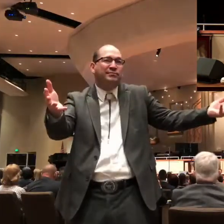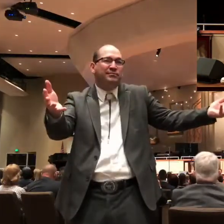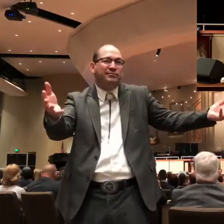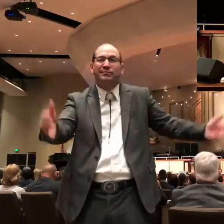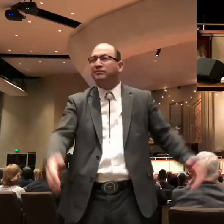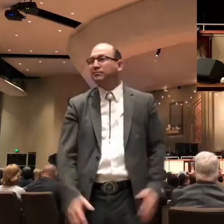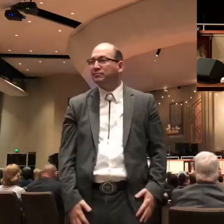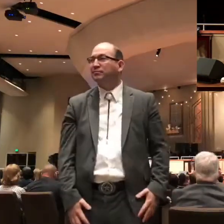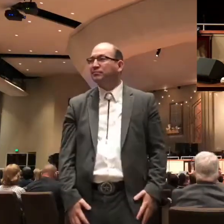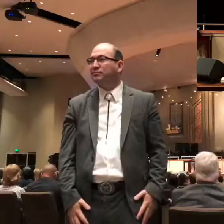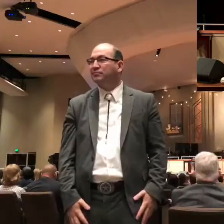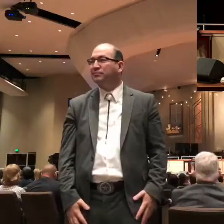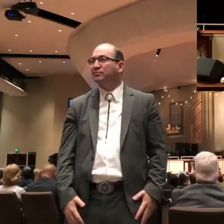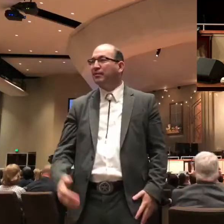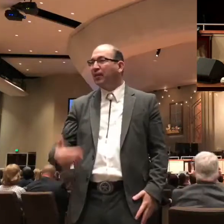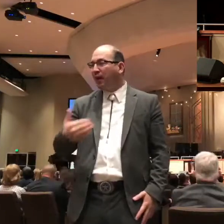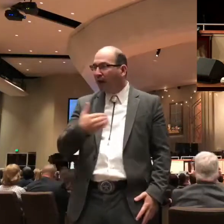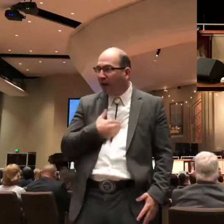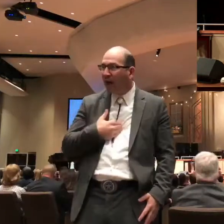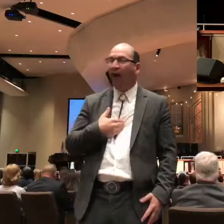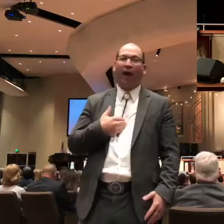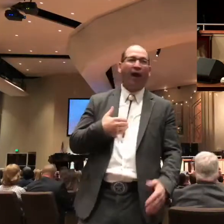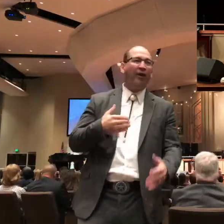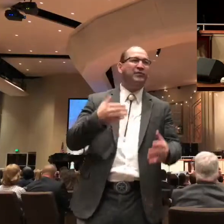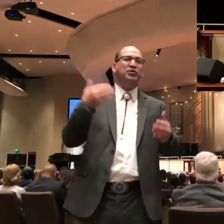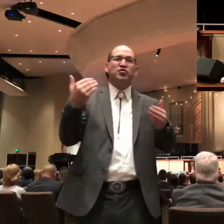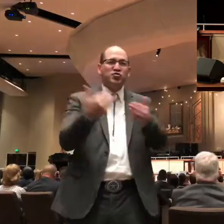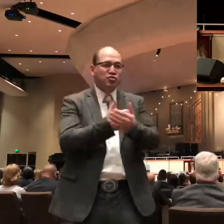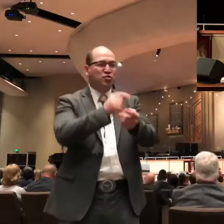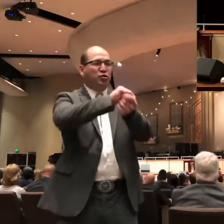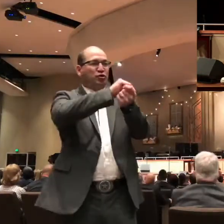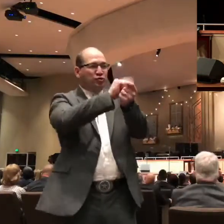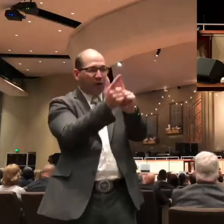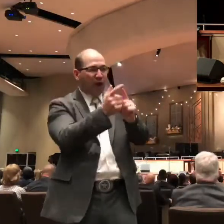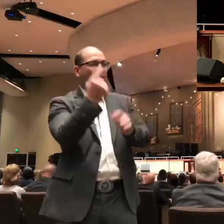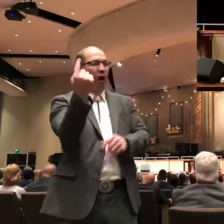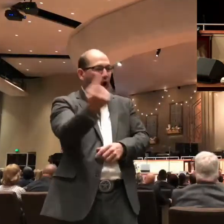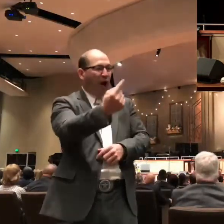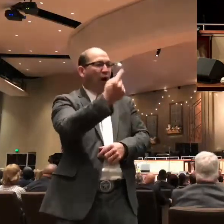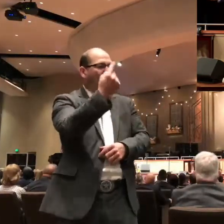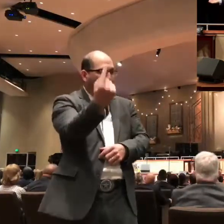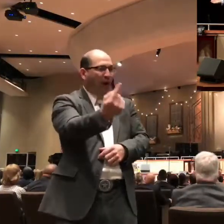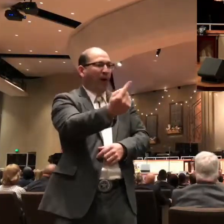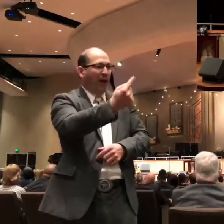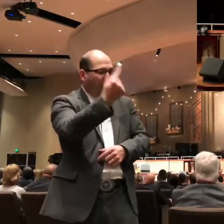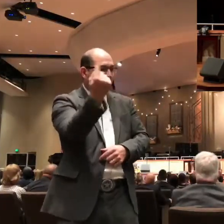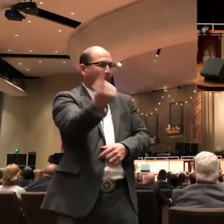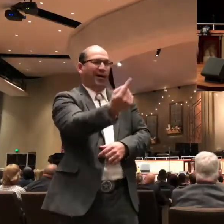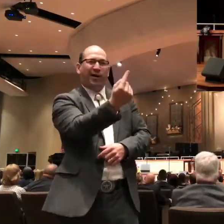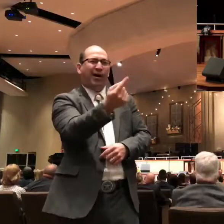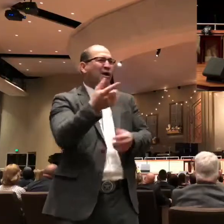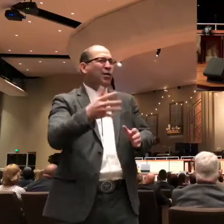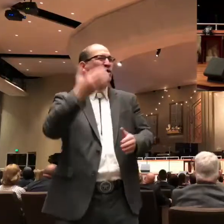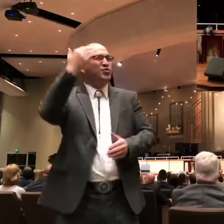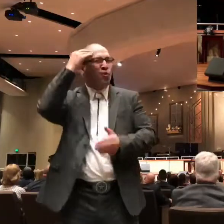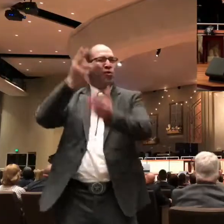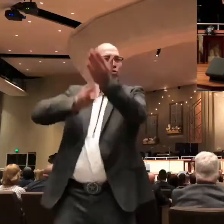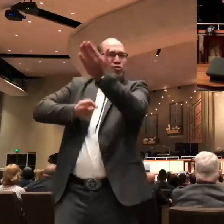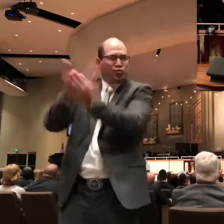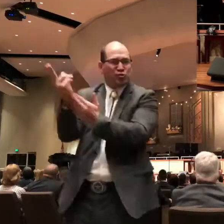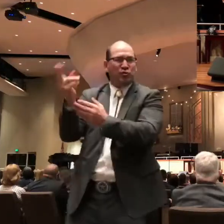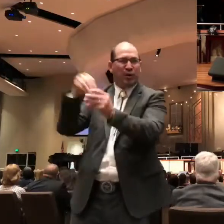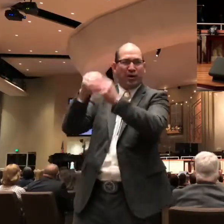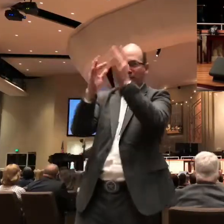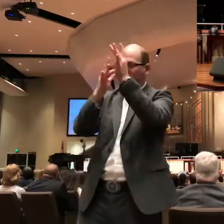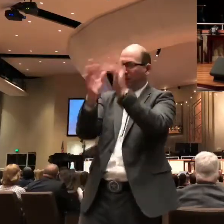We have the Bible version of the month club. And you'll find those that are on this new ever learning, they're very happy to have many, many